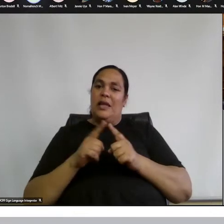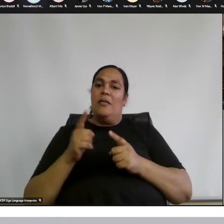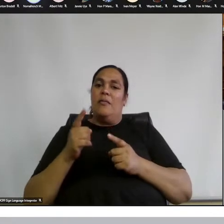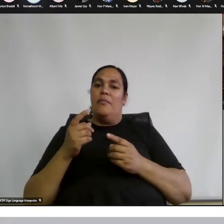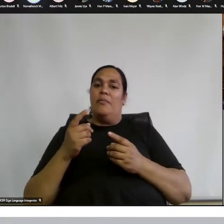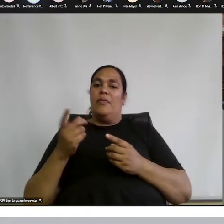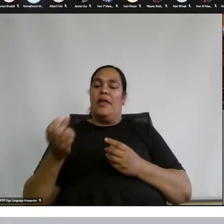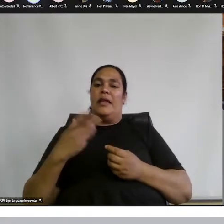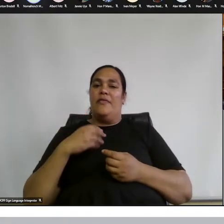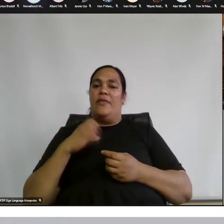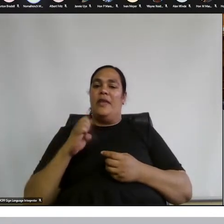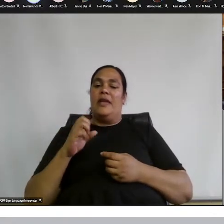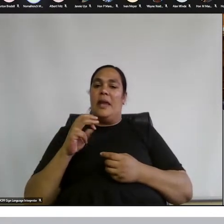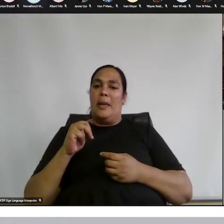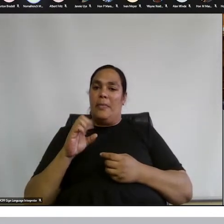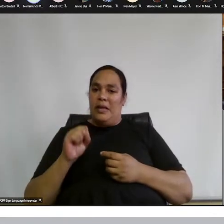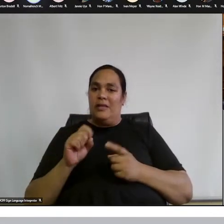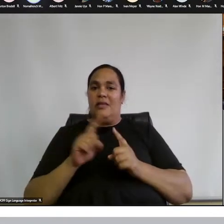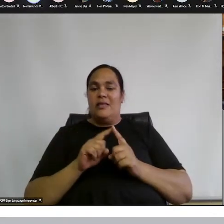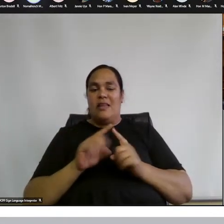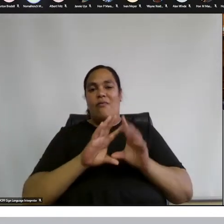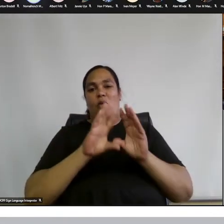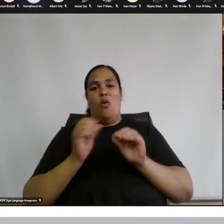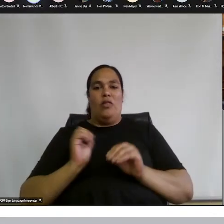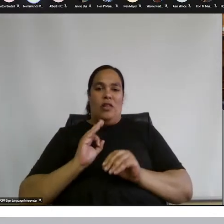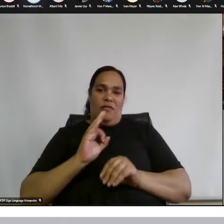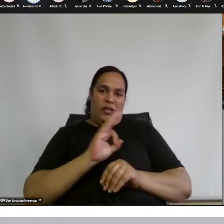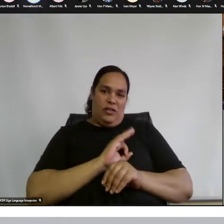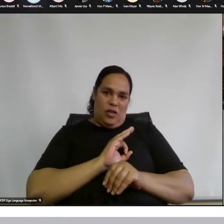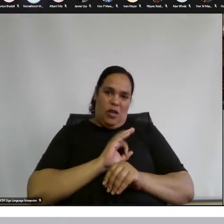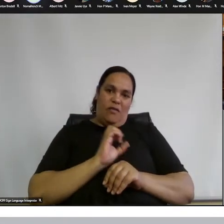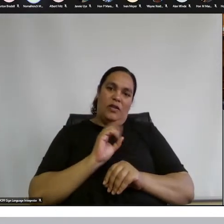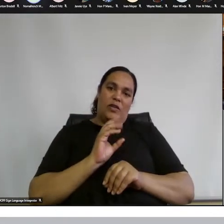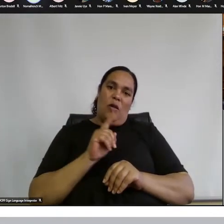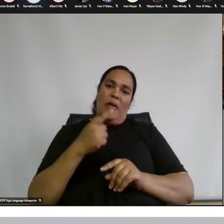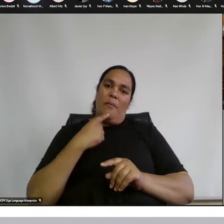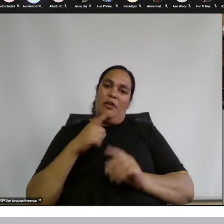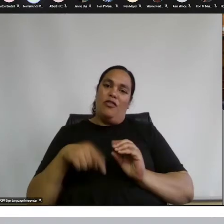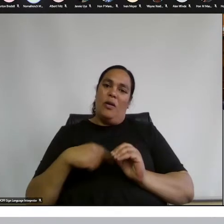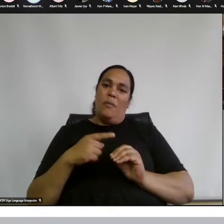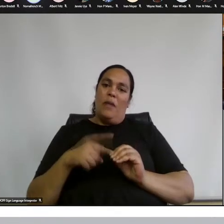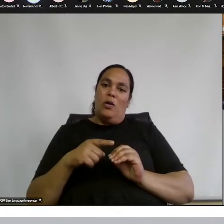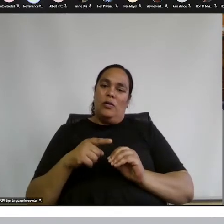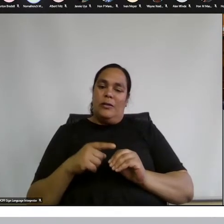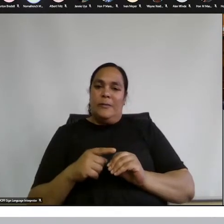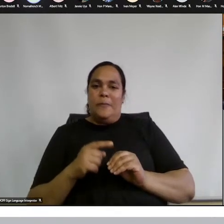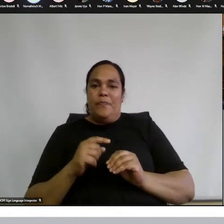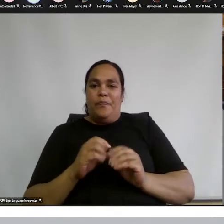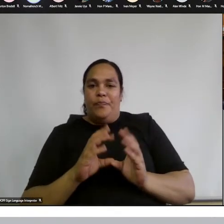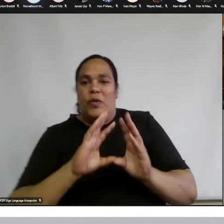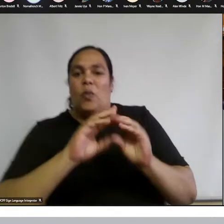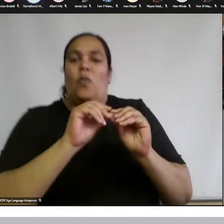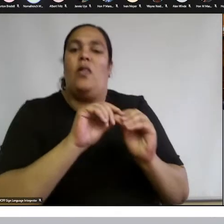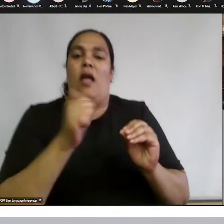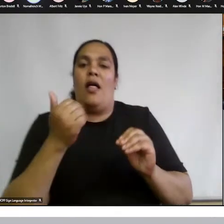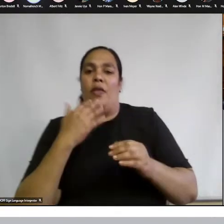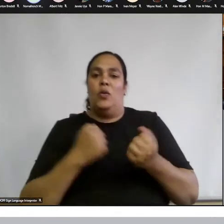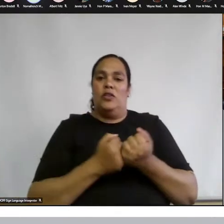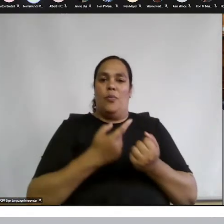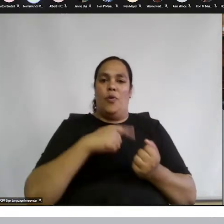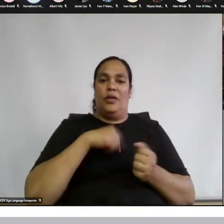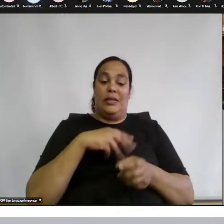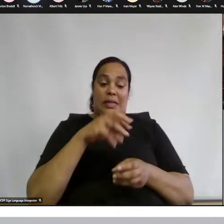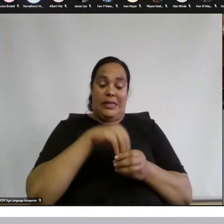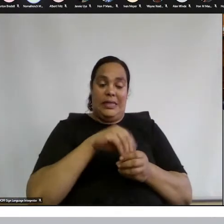the EMS and also for the whole of the staff. I did mention the Old Mutual and all others who assisted us also with